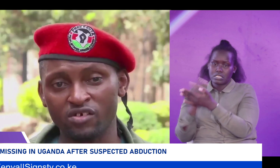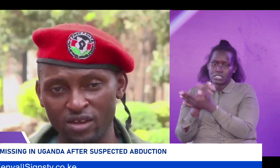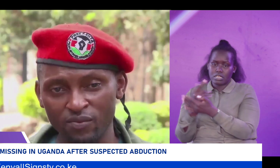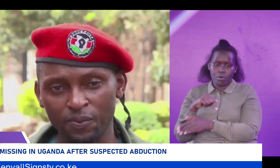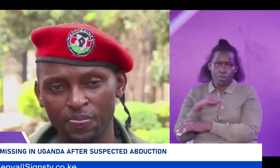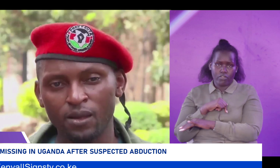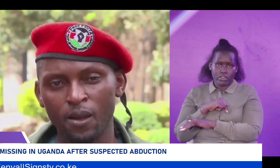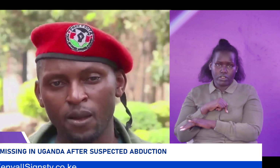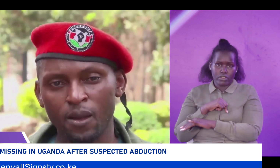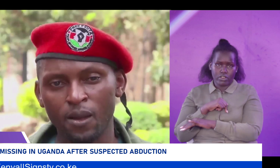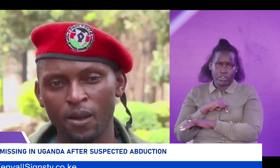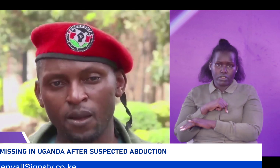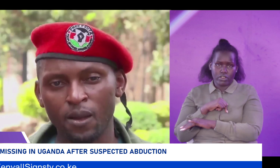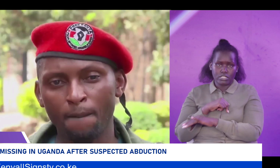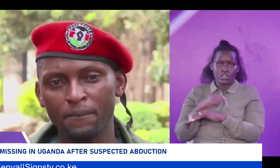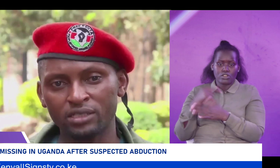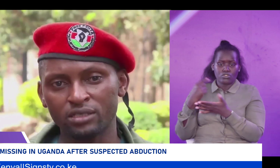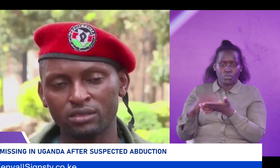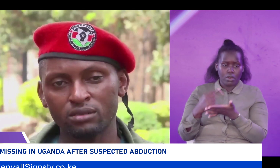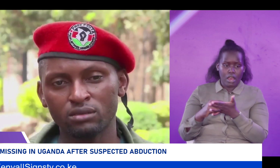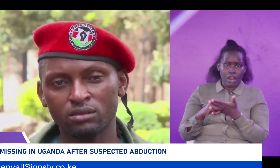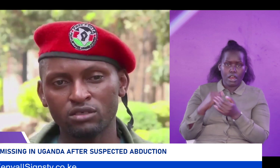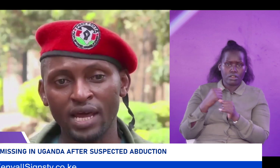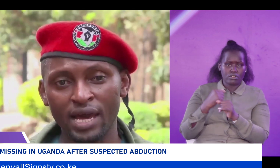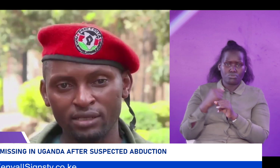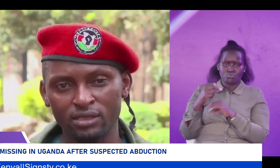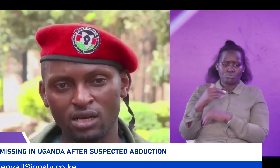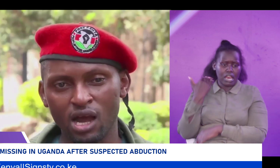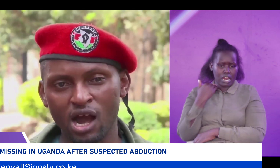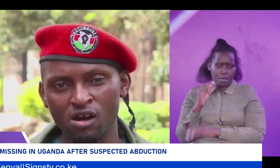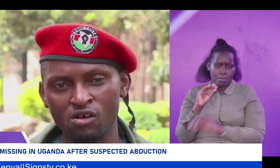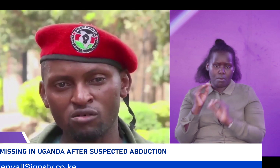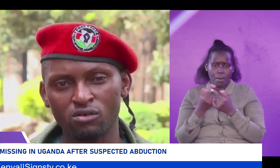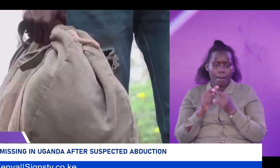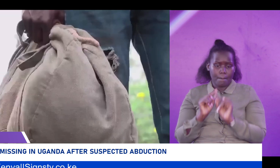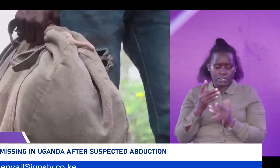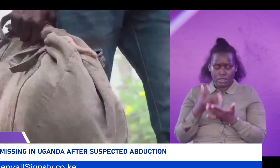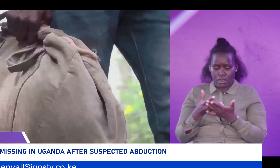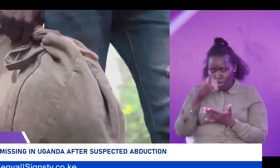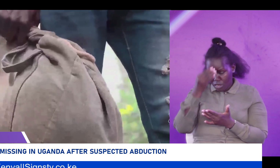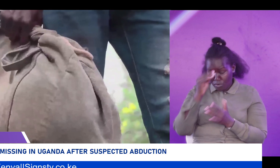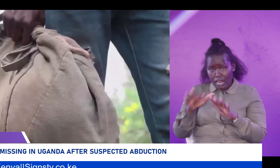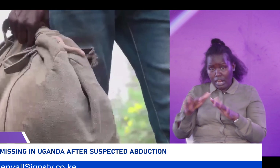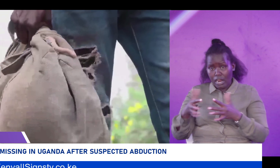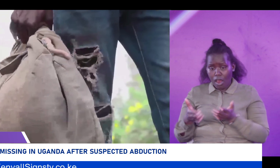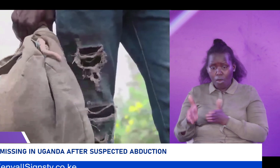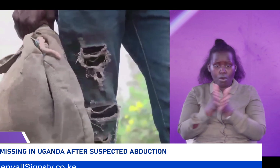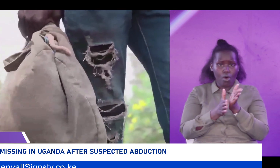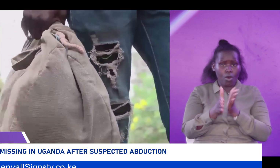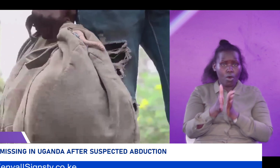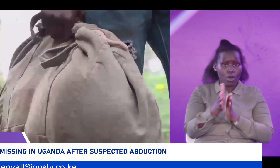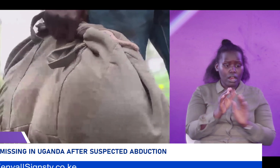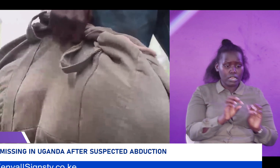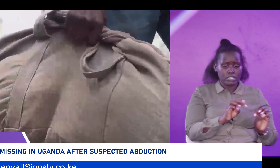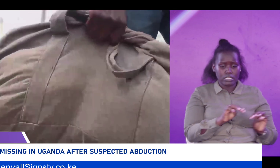crime, but to learn how organized movements can be and take over